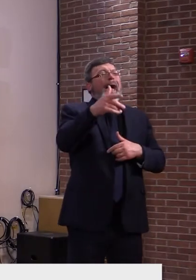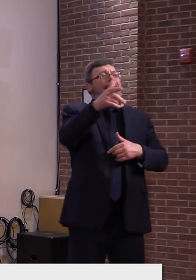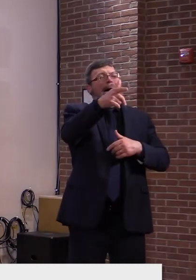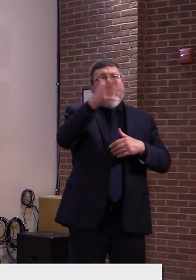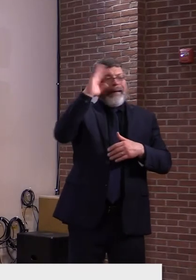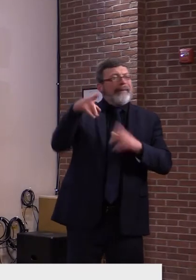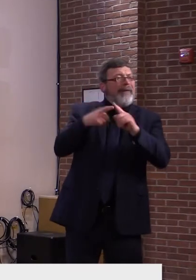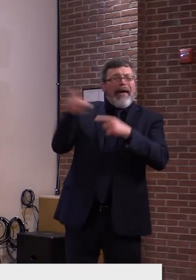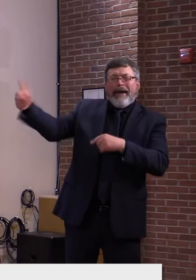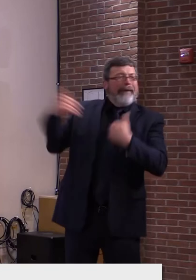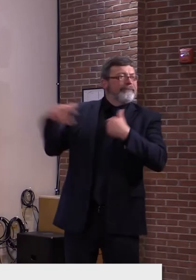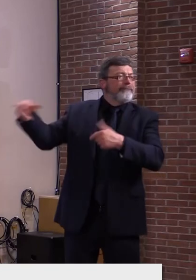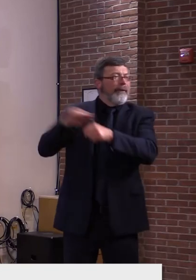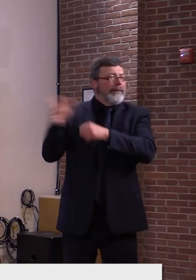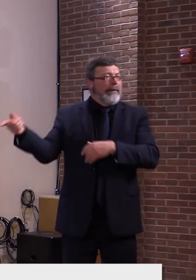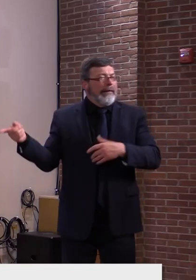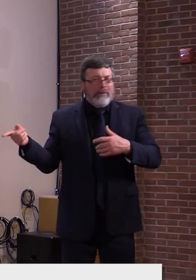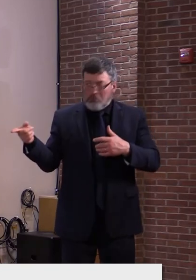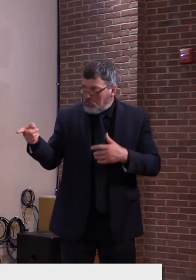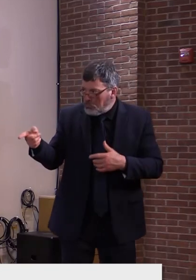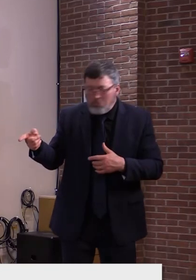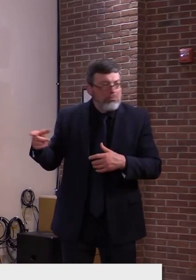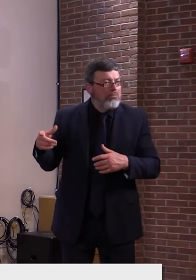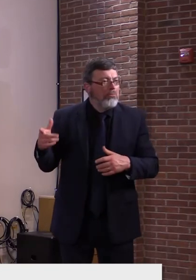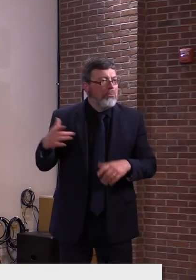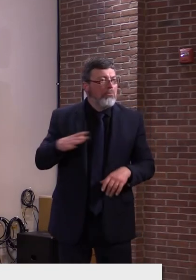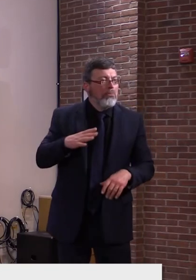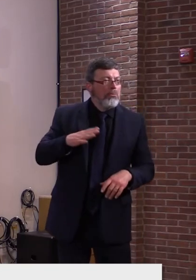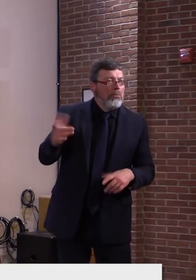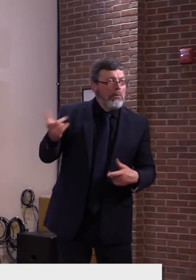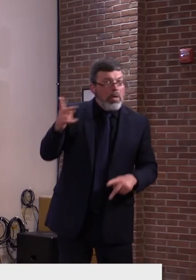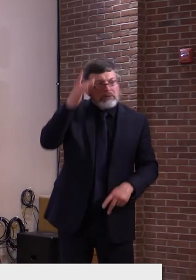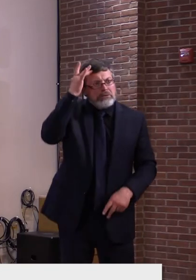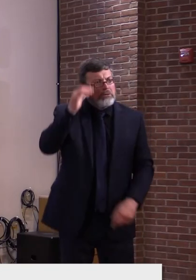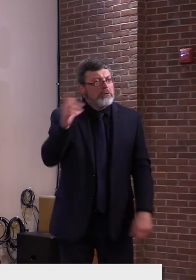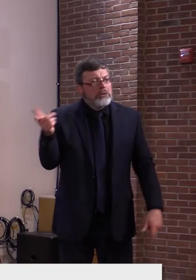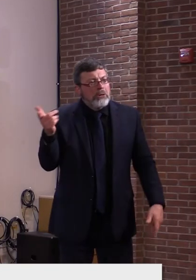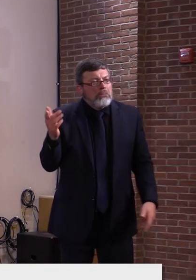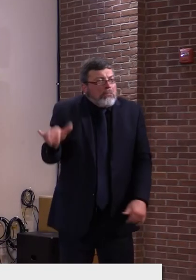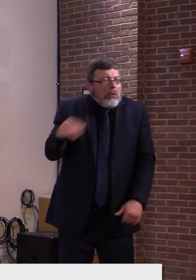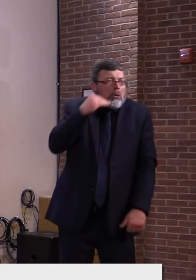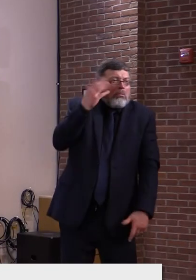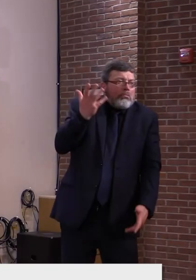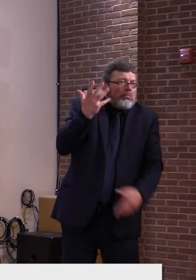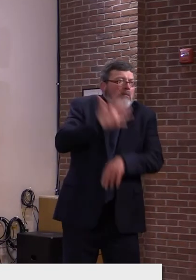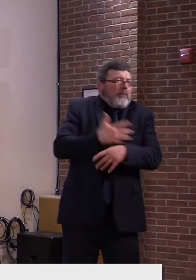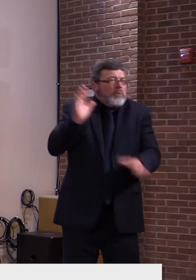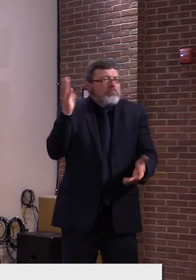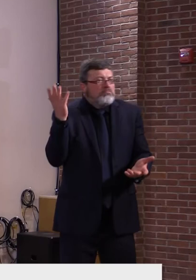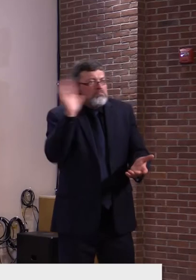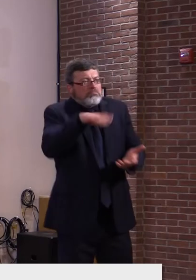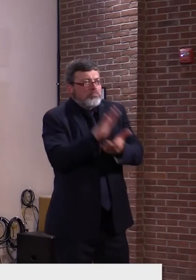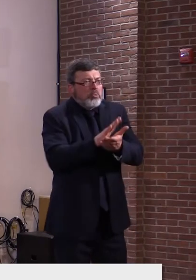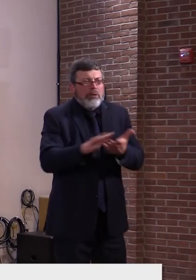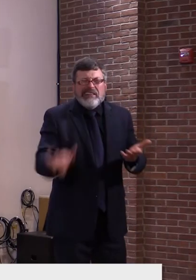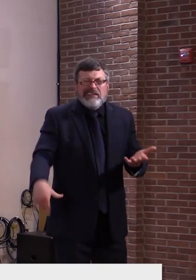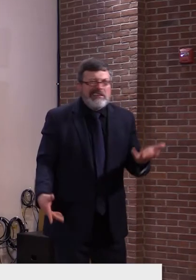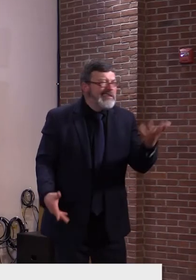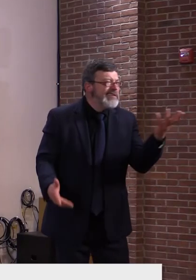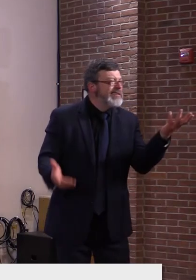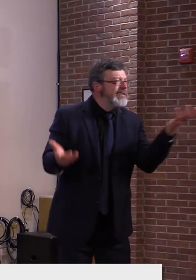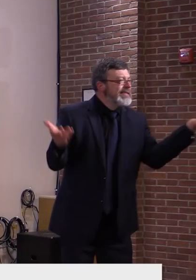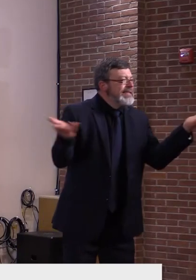time, perhaps more so than at other points in the pandemic, even though most of the people they know aren't terribly ill, thank